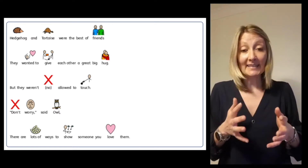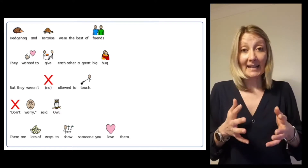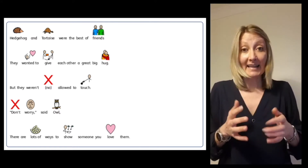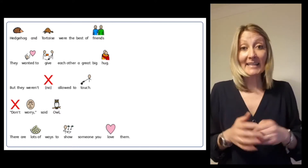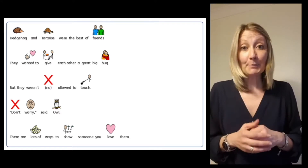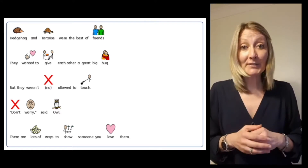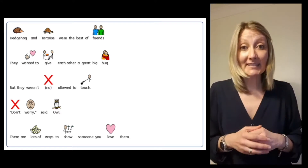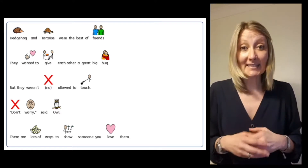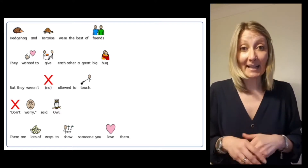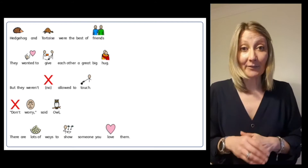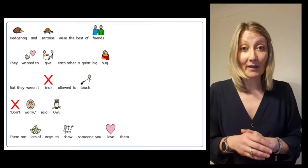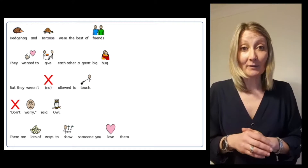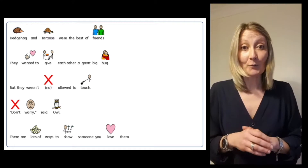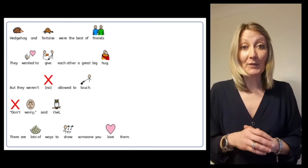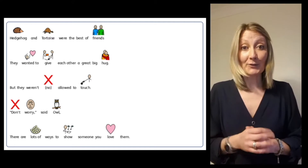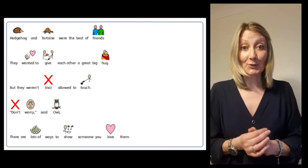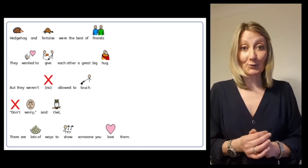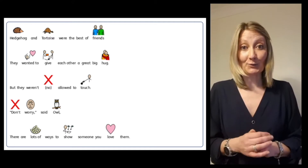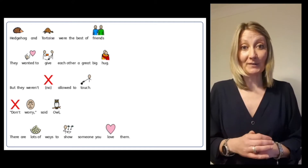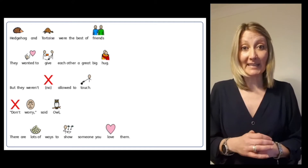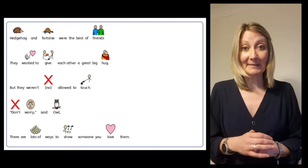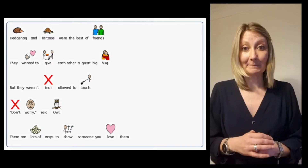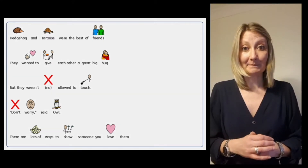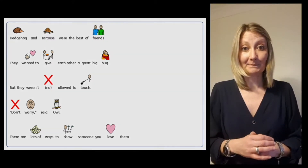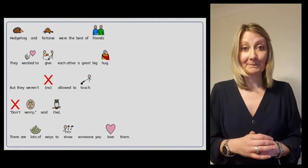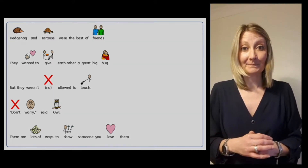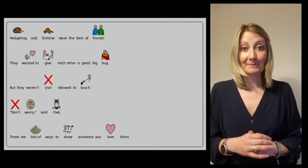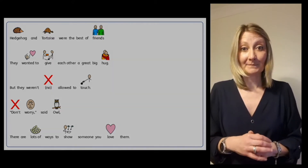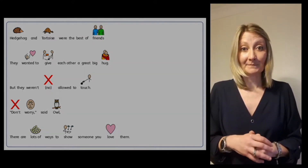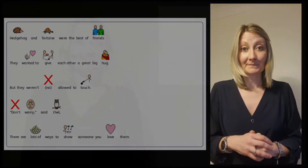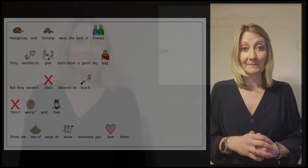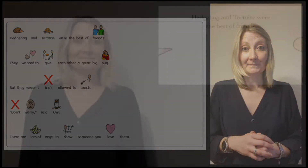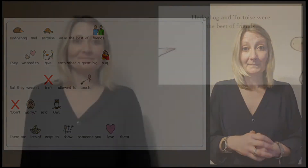need. Let's put it together with the story.